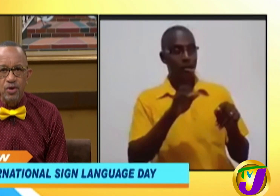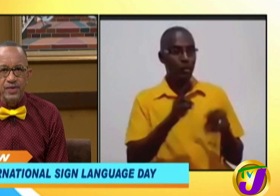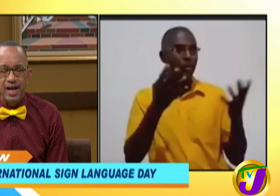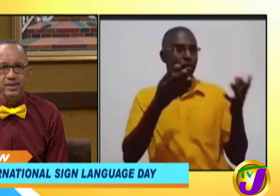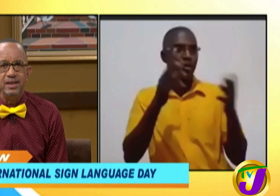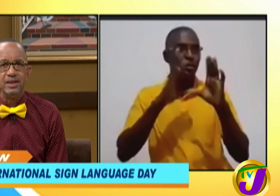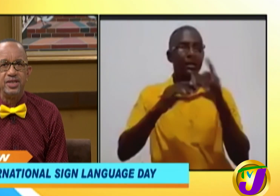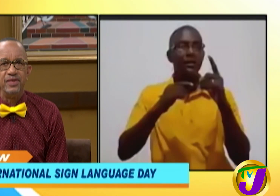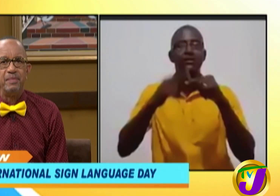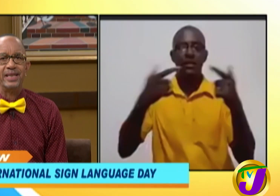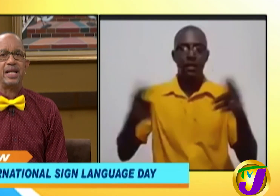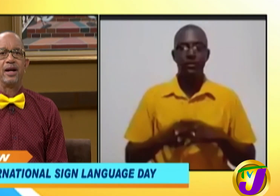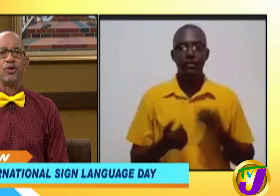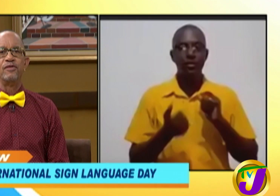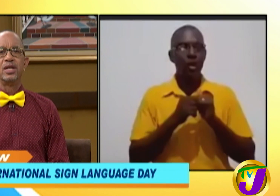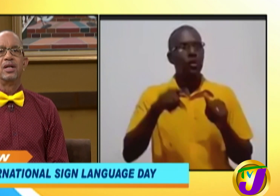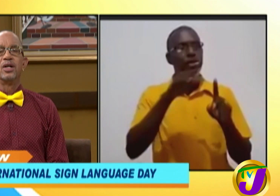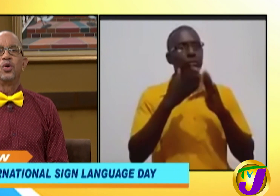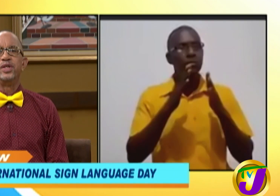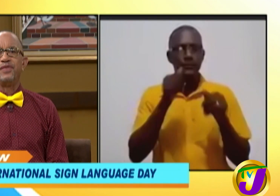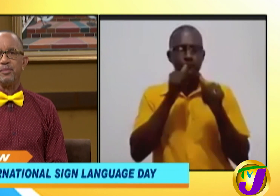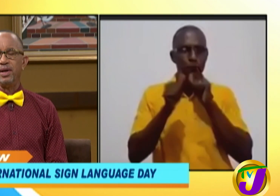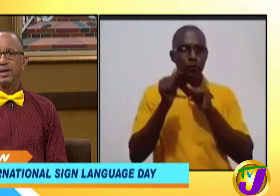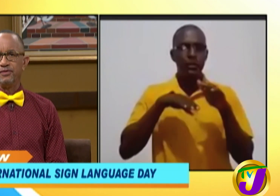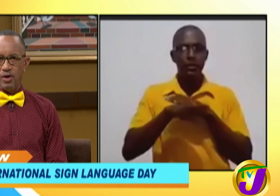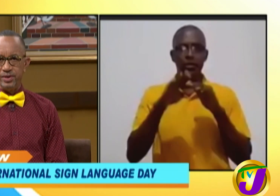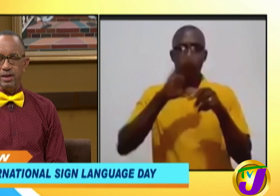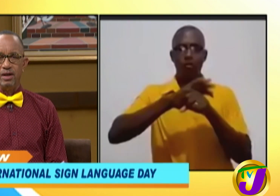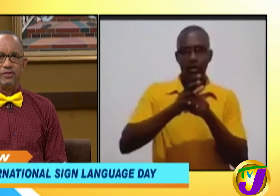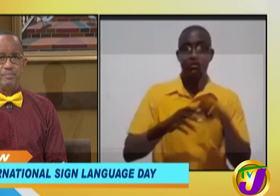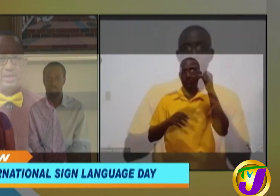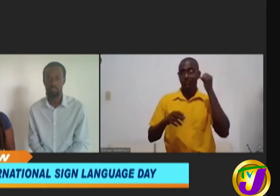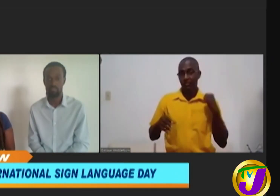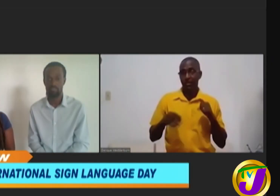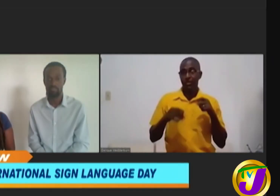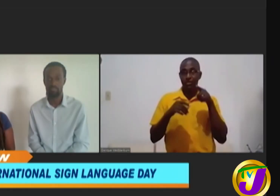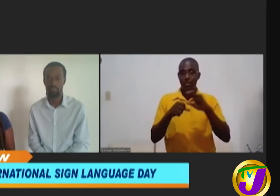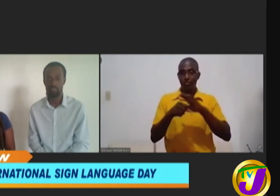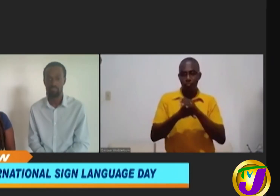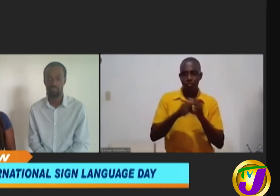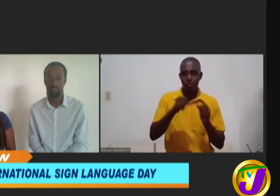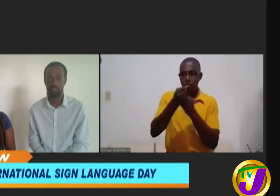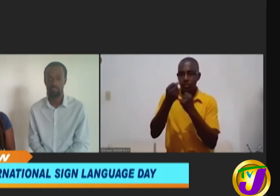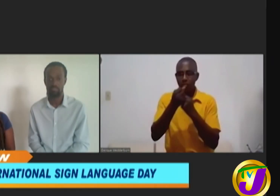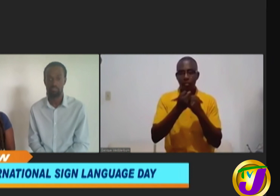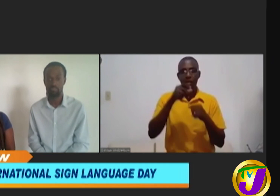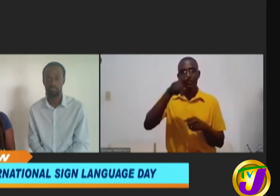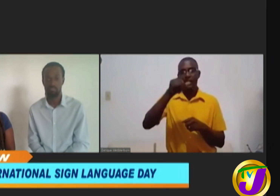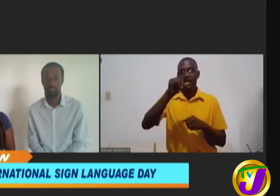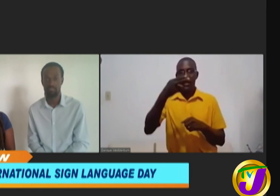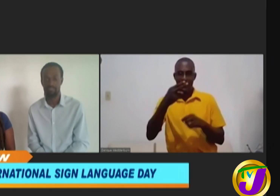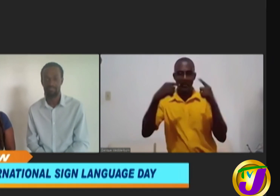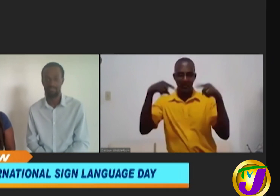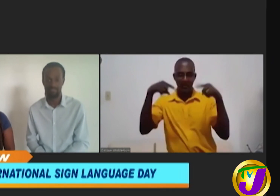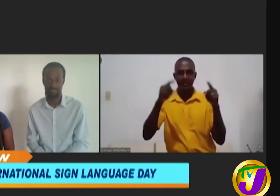with COVID-19 are Stephanie McIntyre Groves, co-developer, founder of PAH, Deaf Dance Community, and Kamar